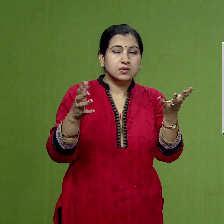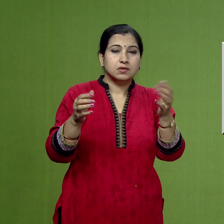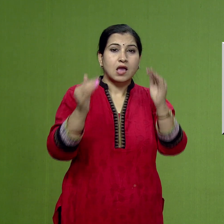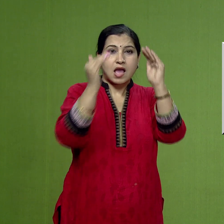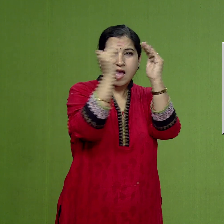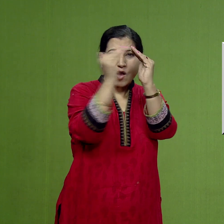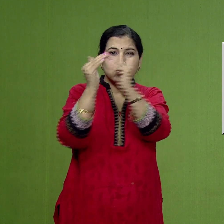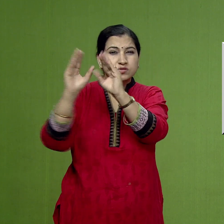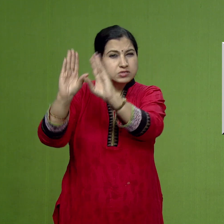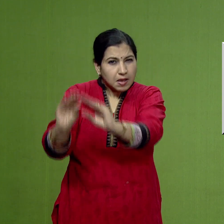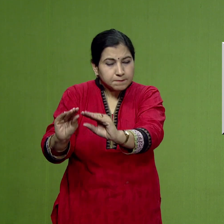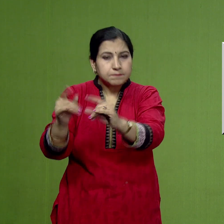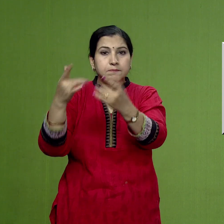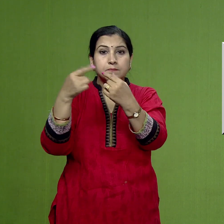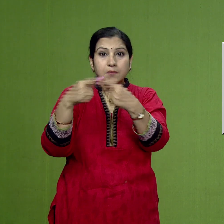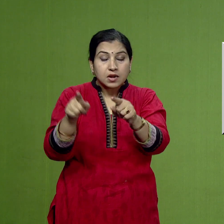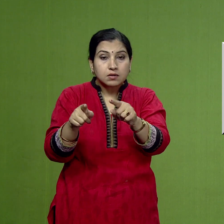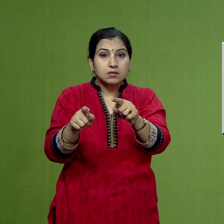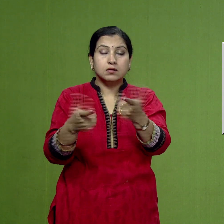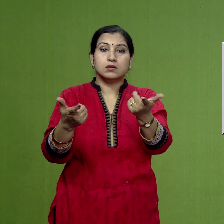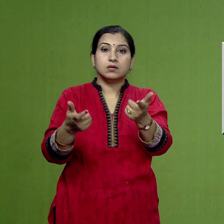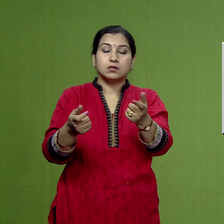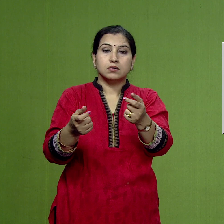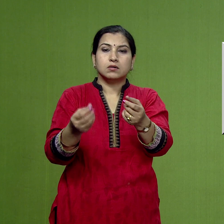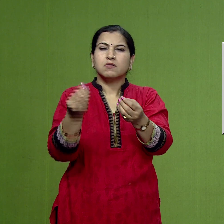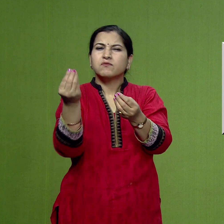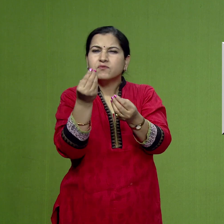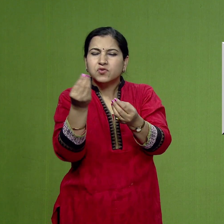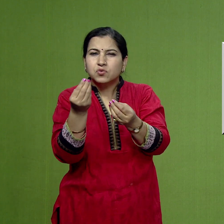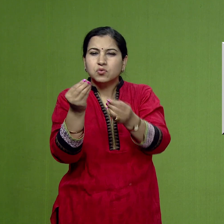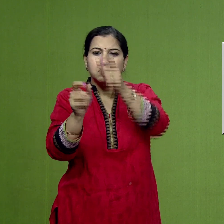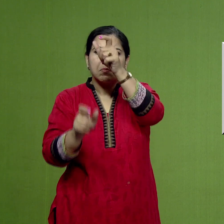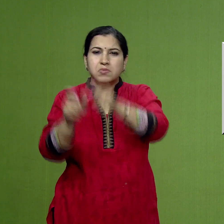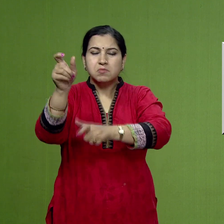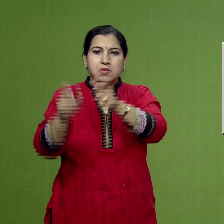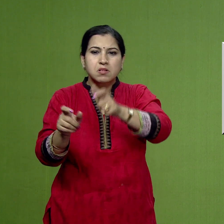of houses are present and few people live there.